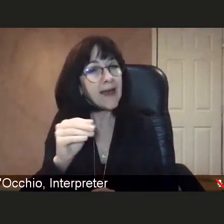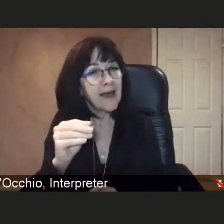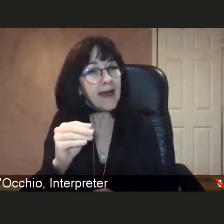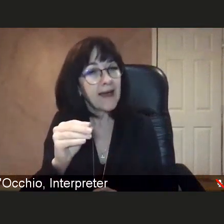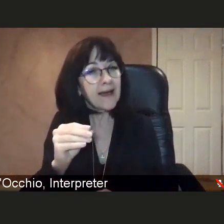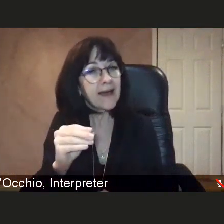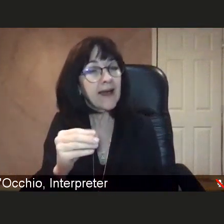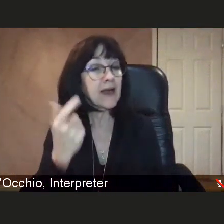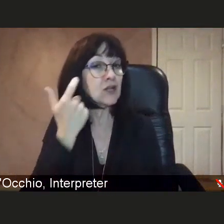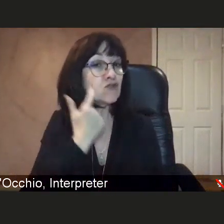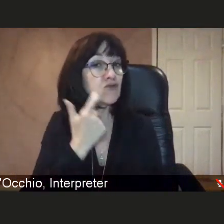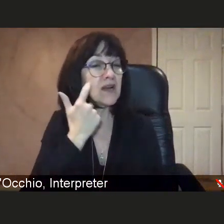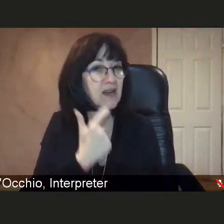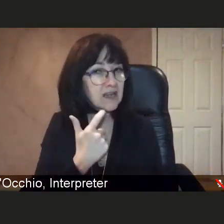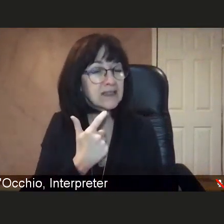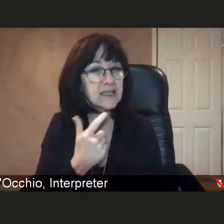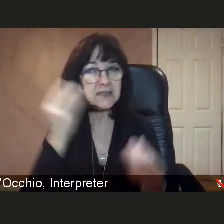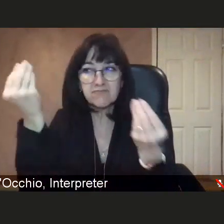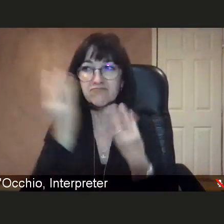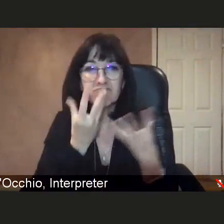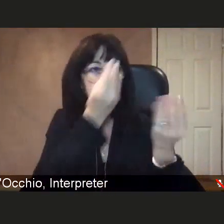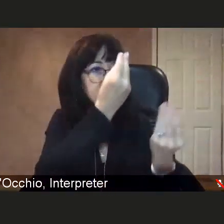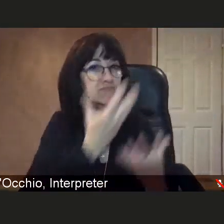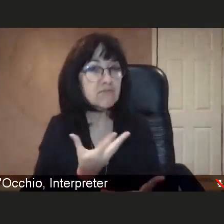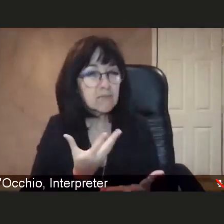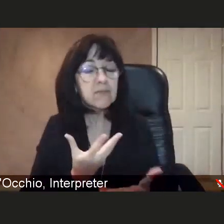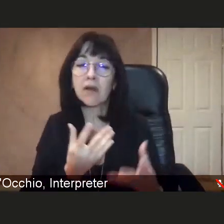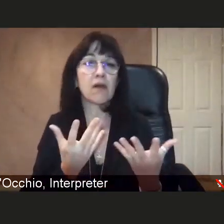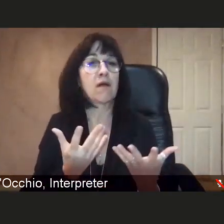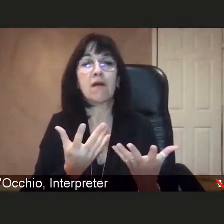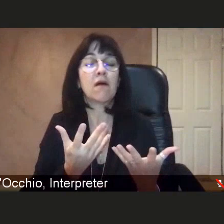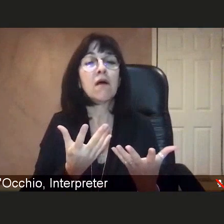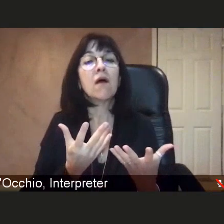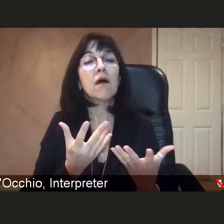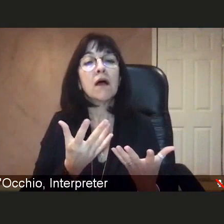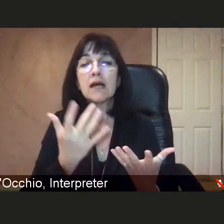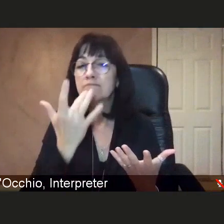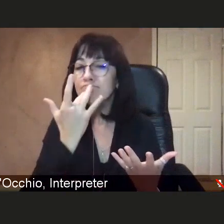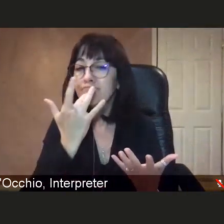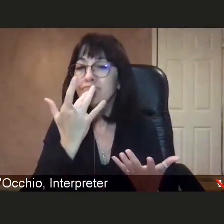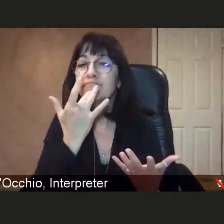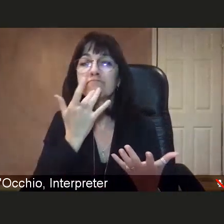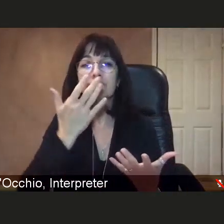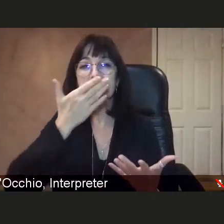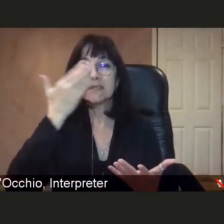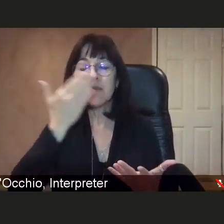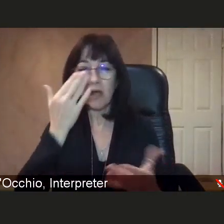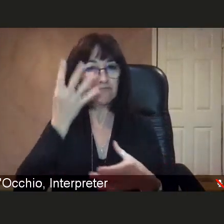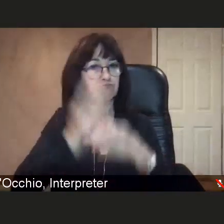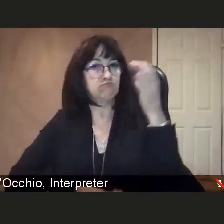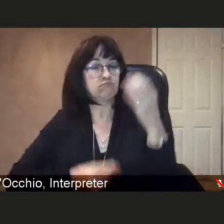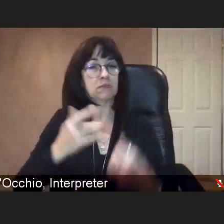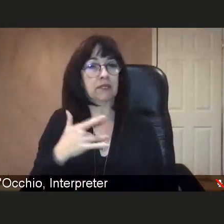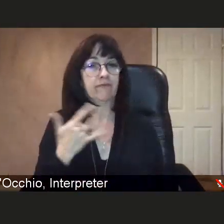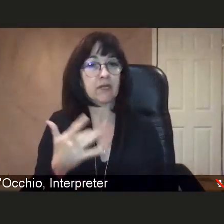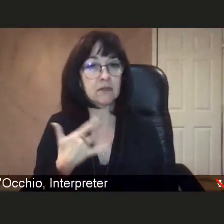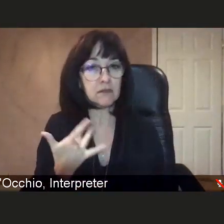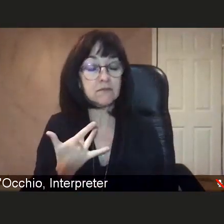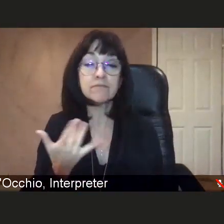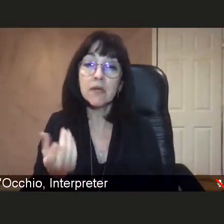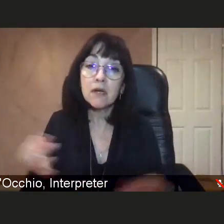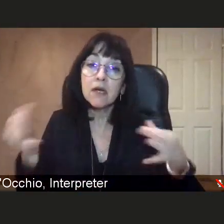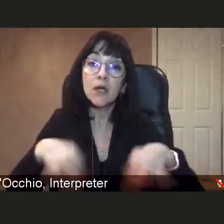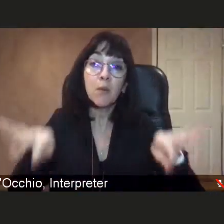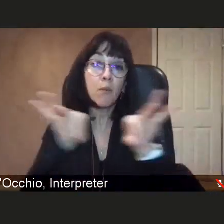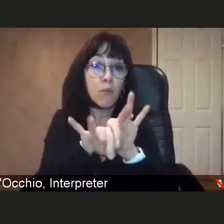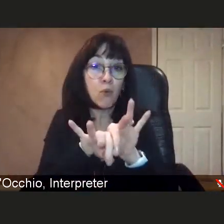smell and taste has been reported. It's important to realize that someone may not have all these symptoms. They may only